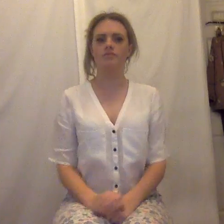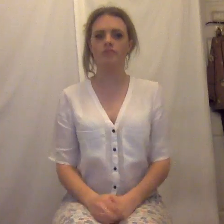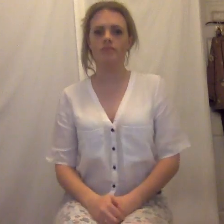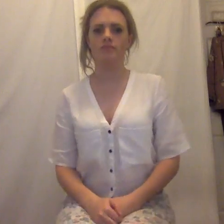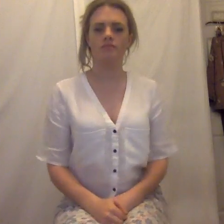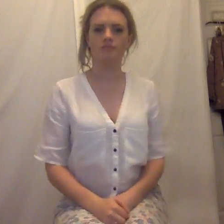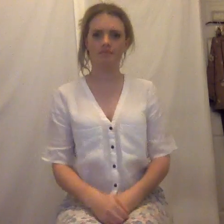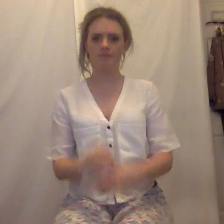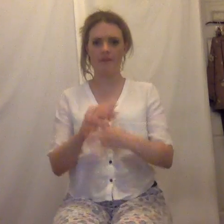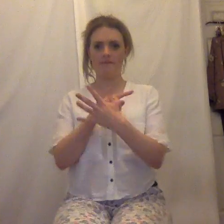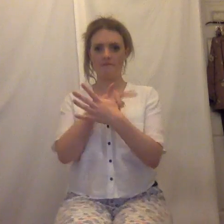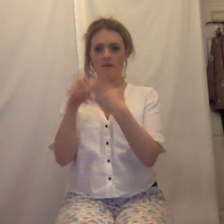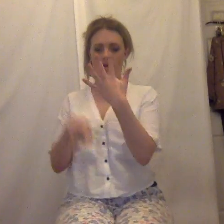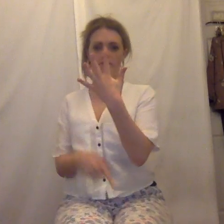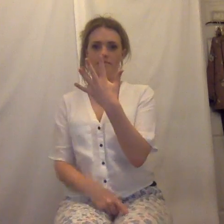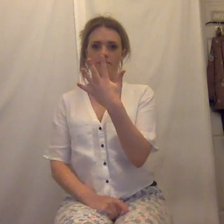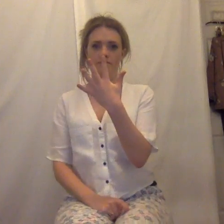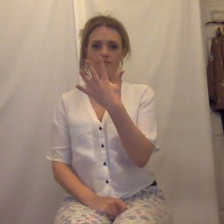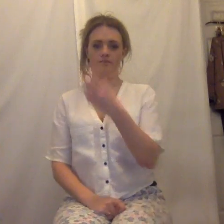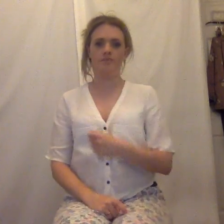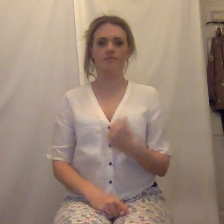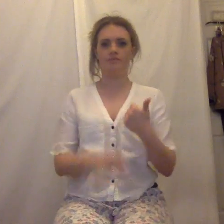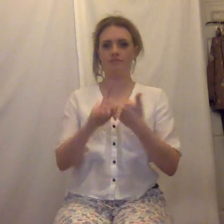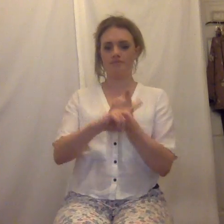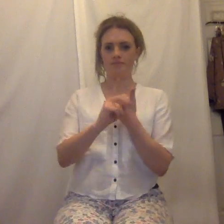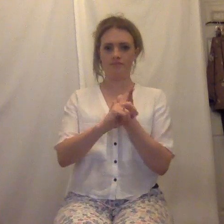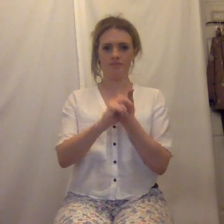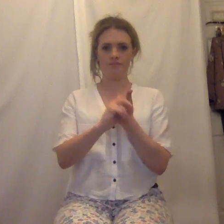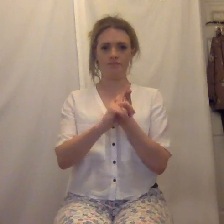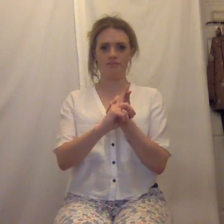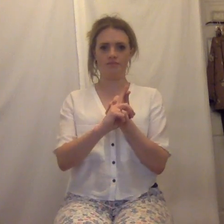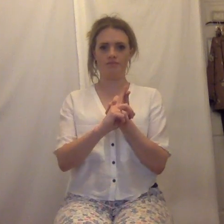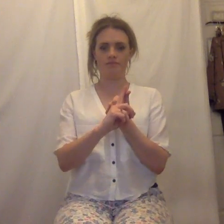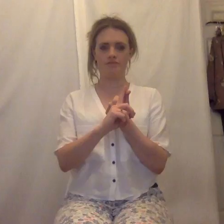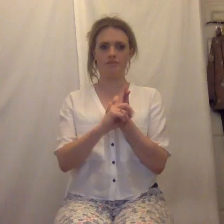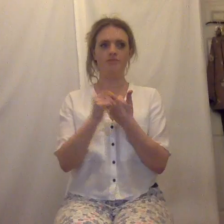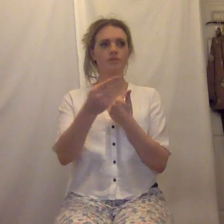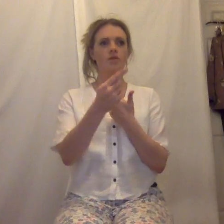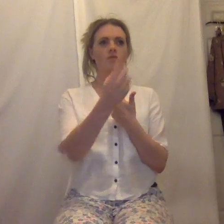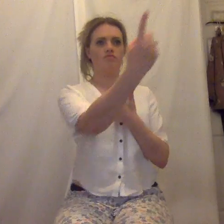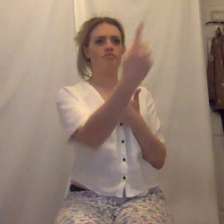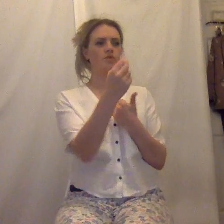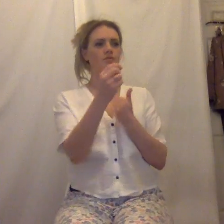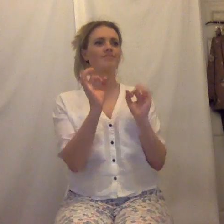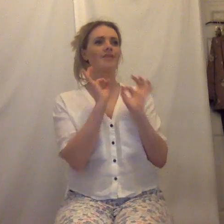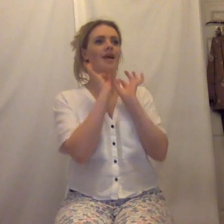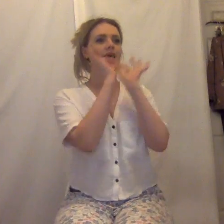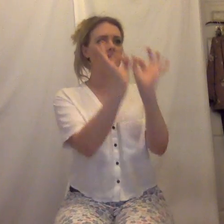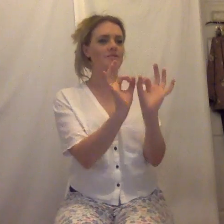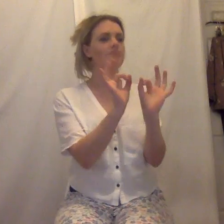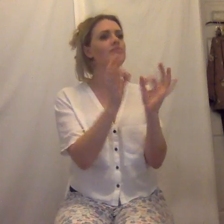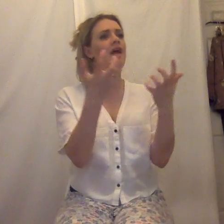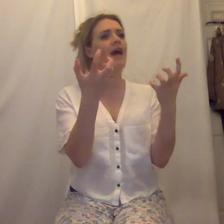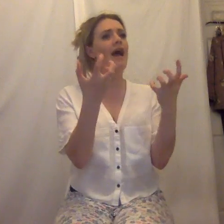5 things. Number 1, ask people if they have any information or communication needs and find out how to meet